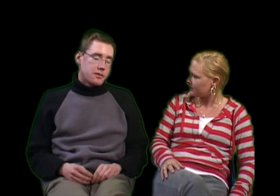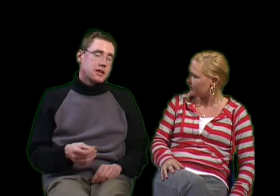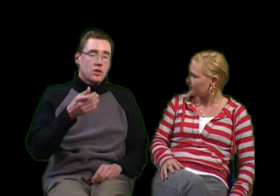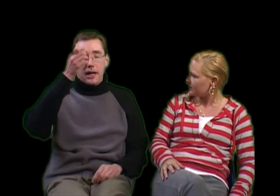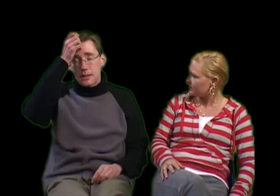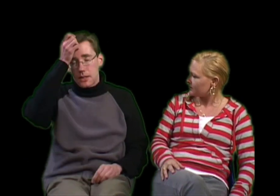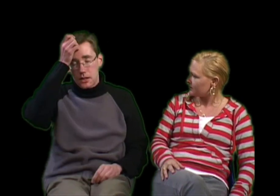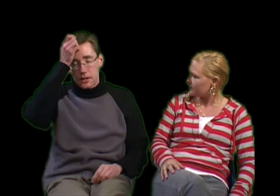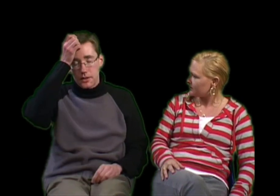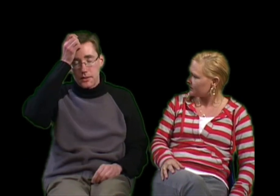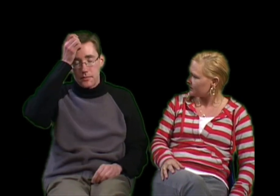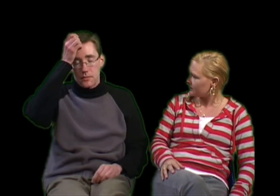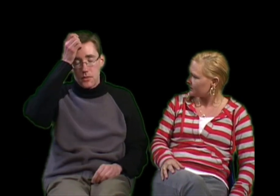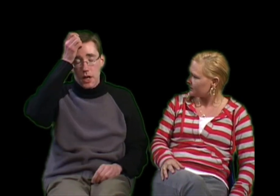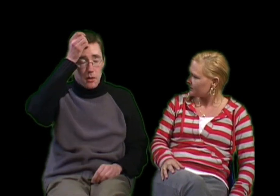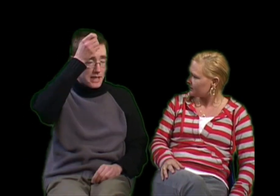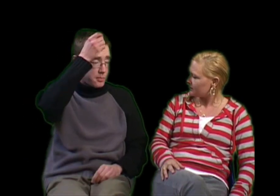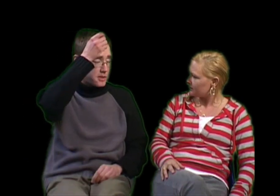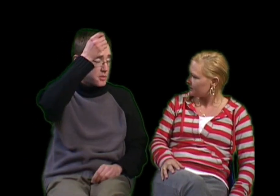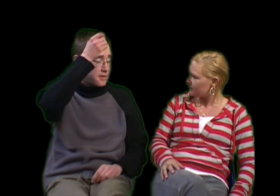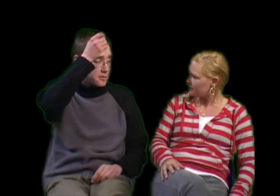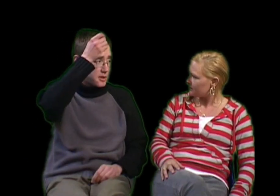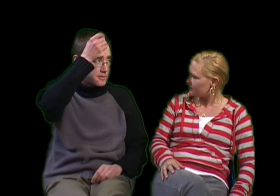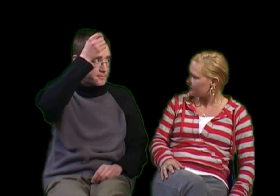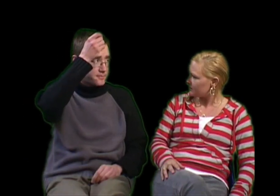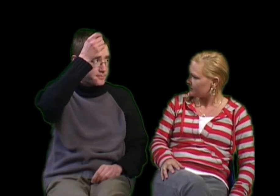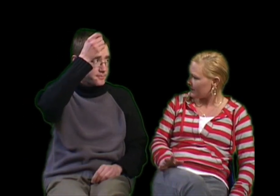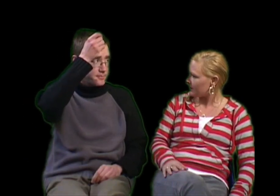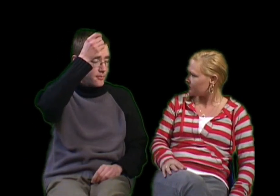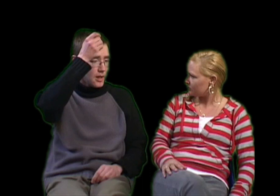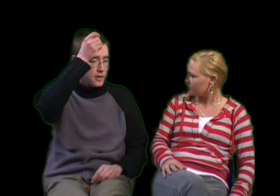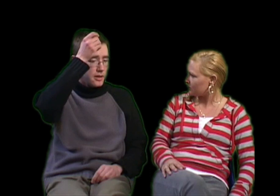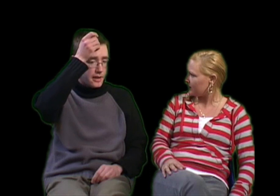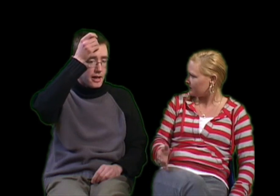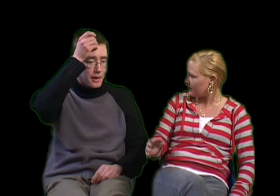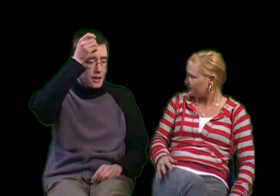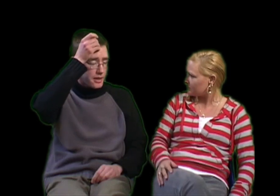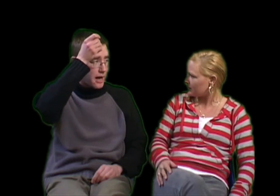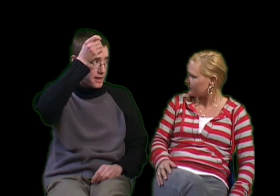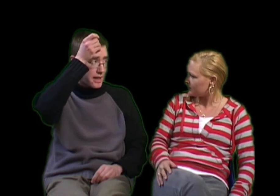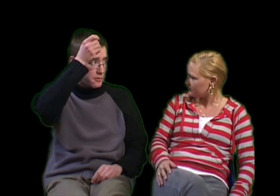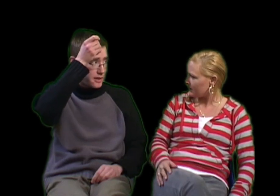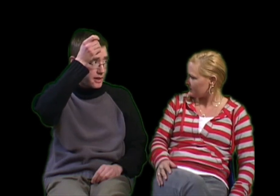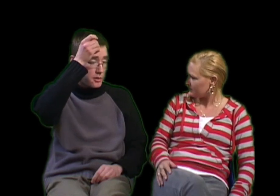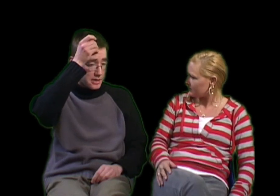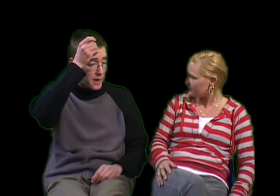right. Well, look, you know I was helping her to move out. Yeah, I asked you to last week. And I went round there, last